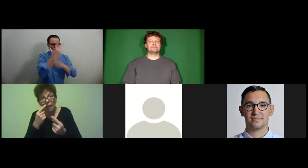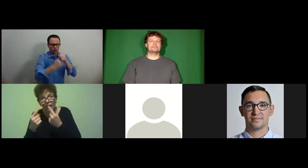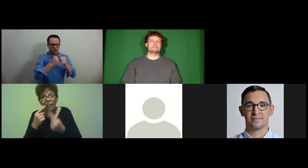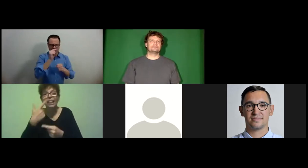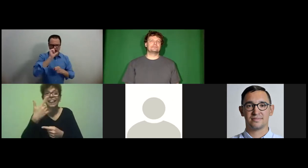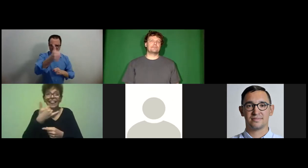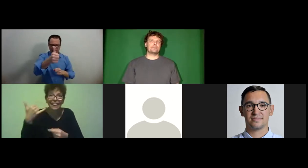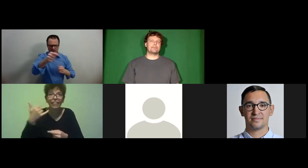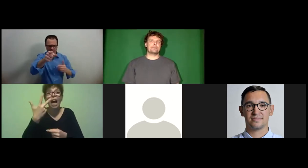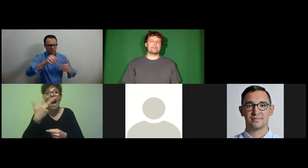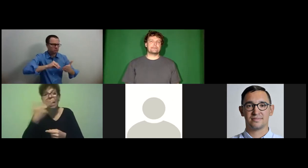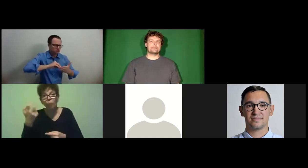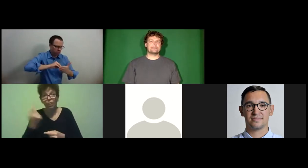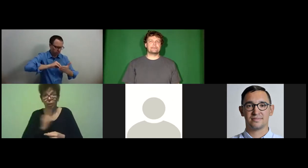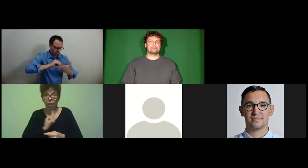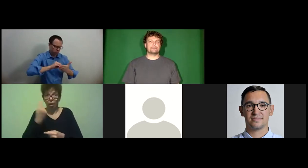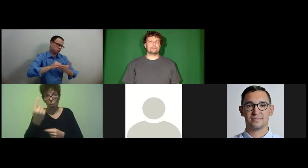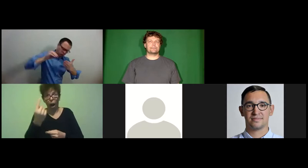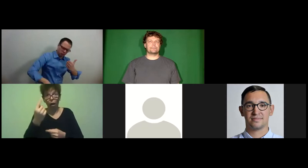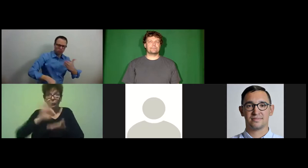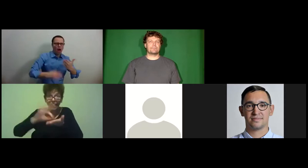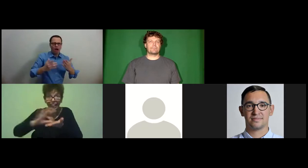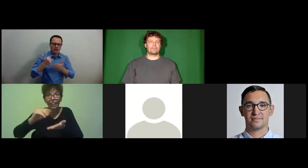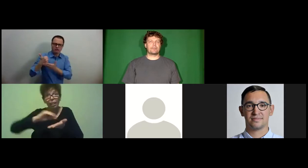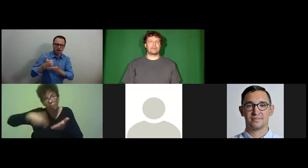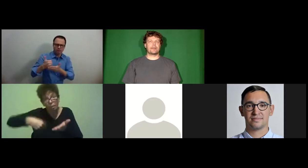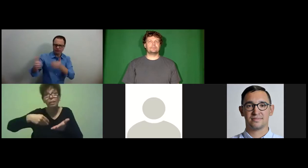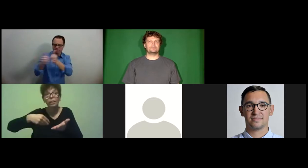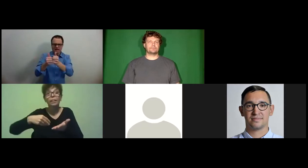joined different teams for maybe a year or two.